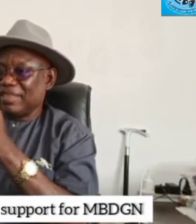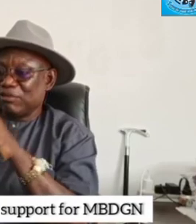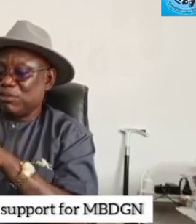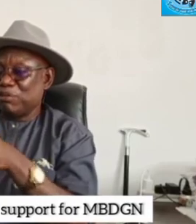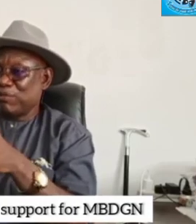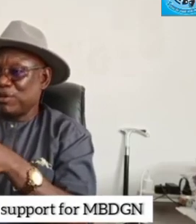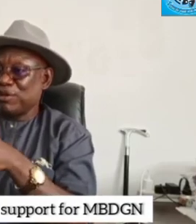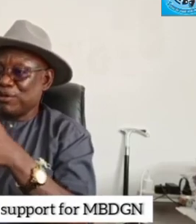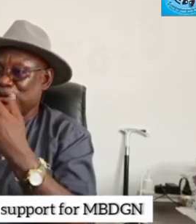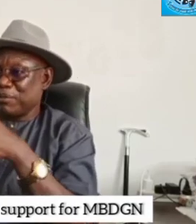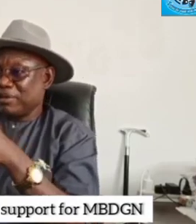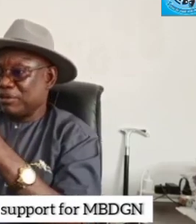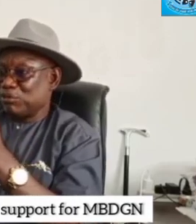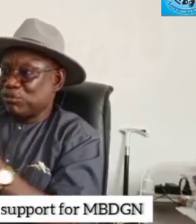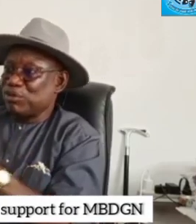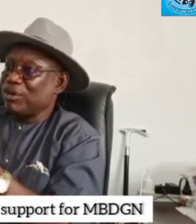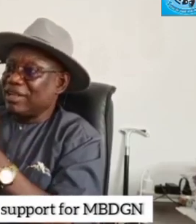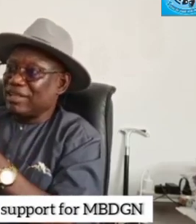Community culture. I saw you.